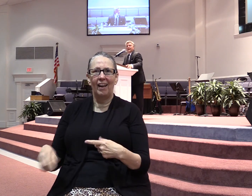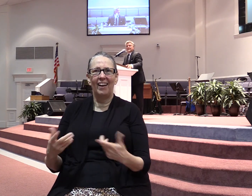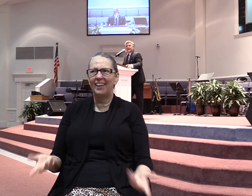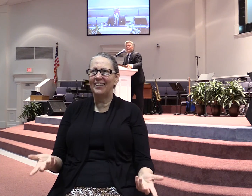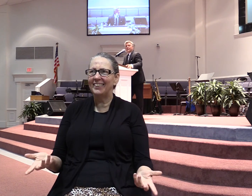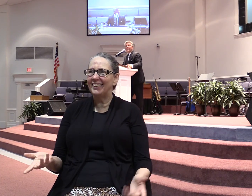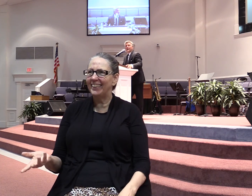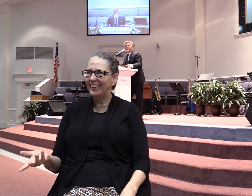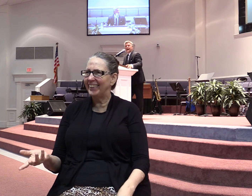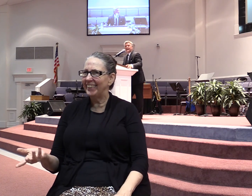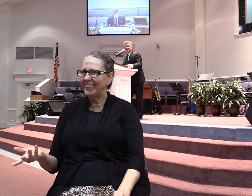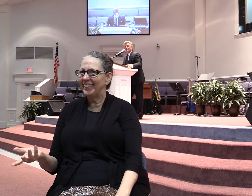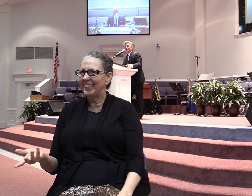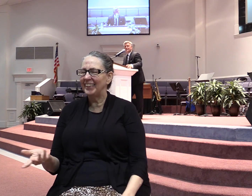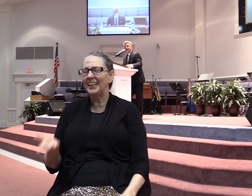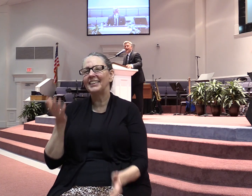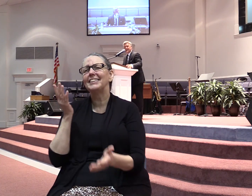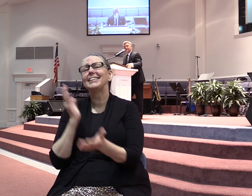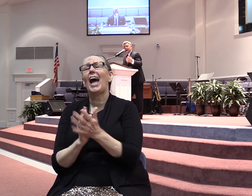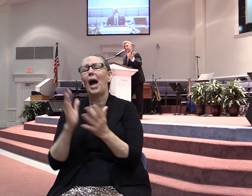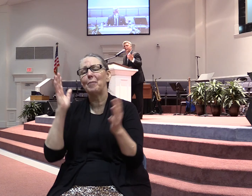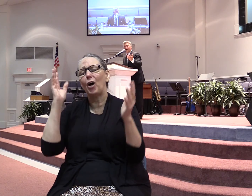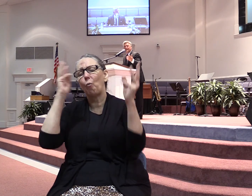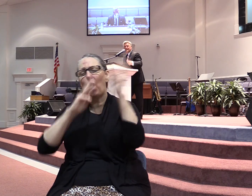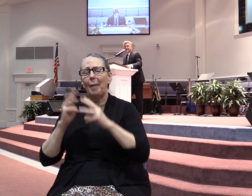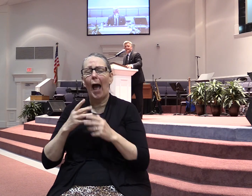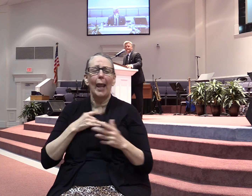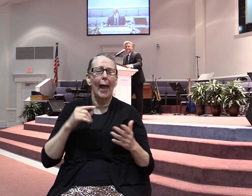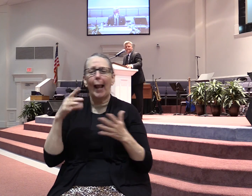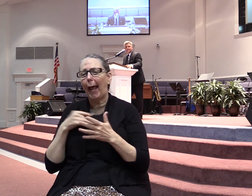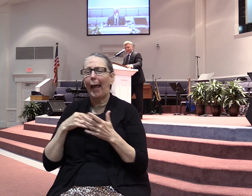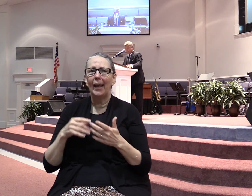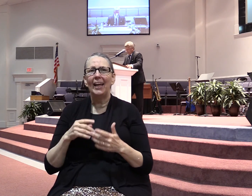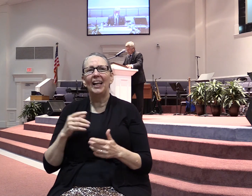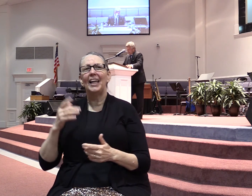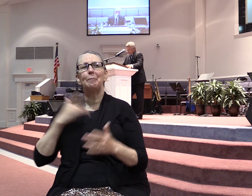How about let's stop worrying about what you like and just worship God and give God what he wants.